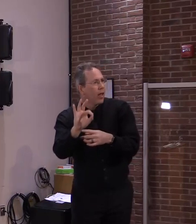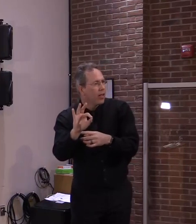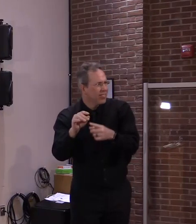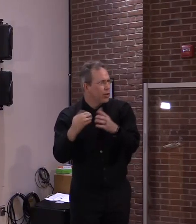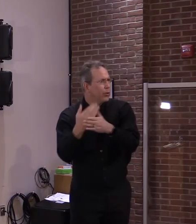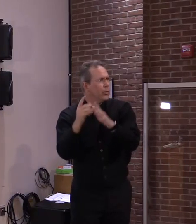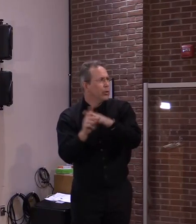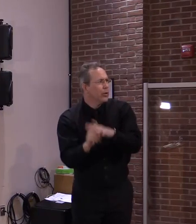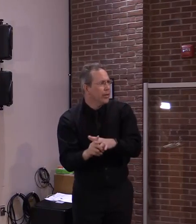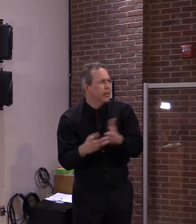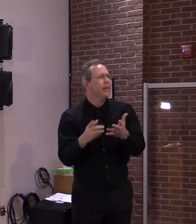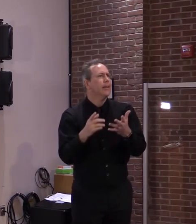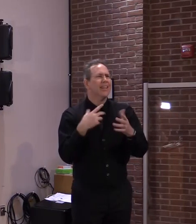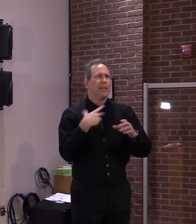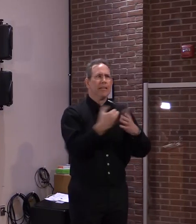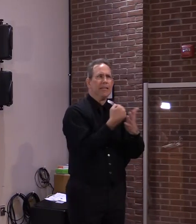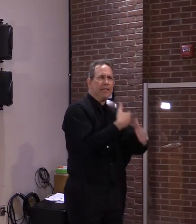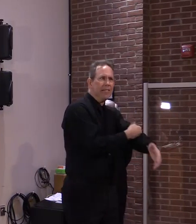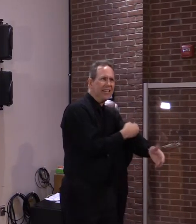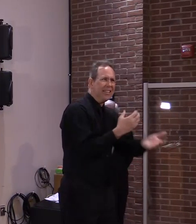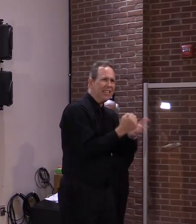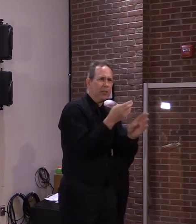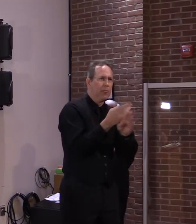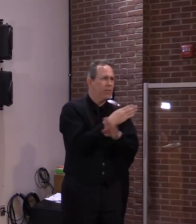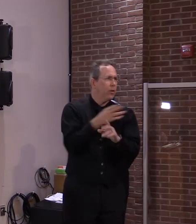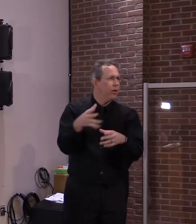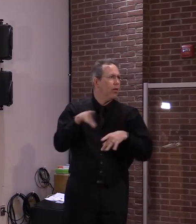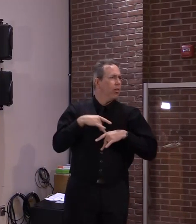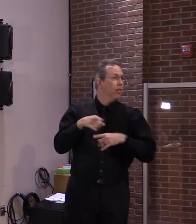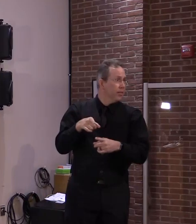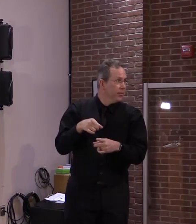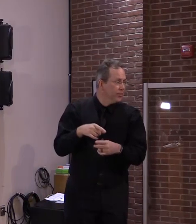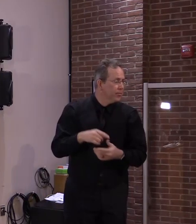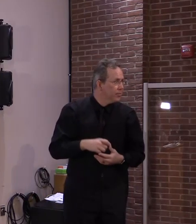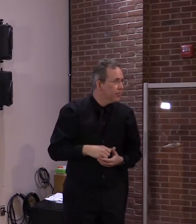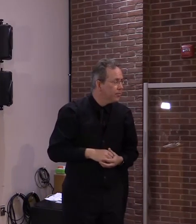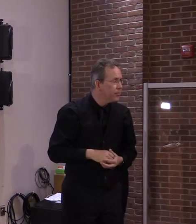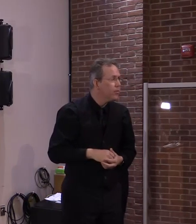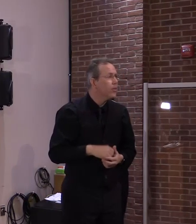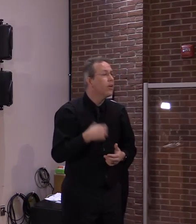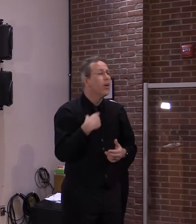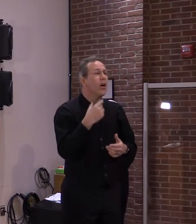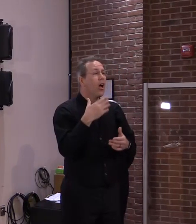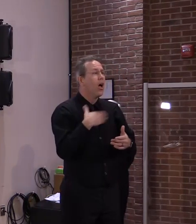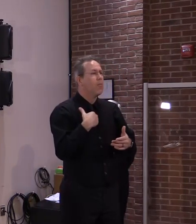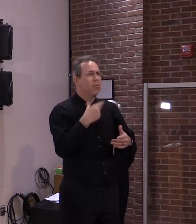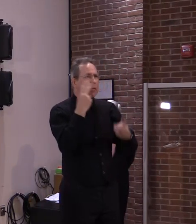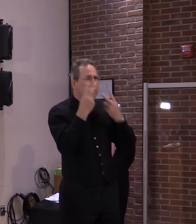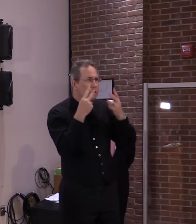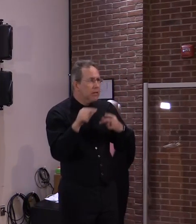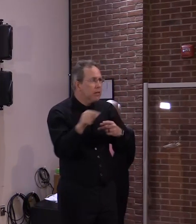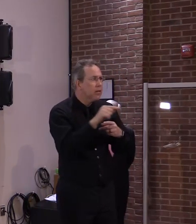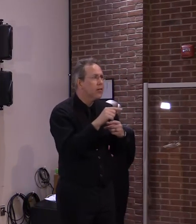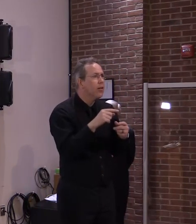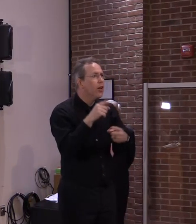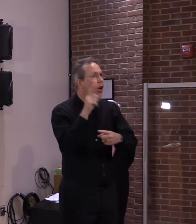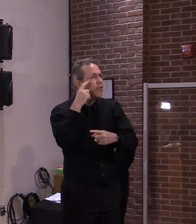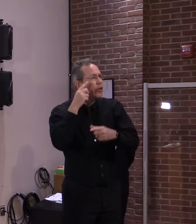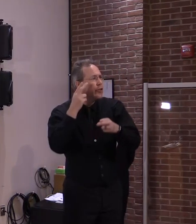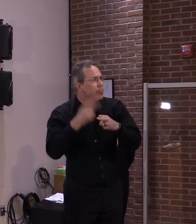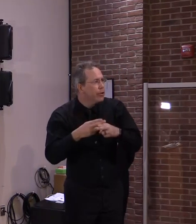line, if you will. And it's heartening to hear about more vaccine coming. You know, we could use even